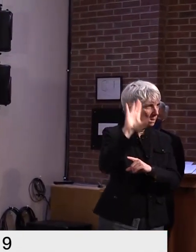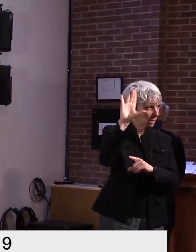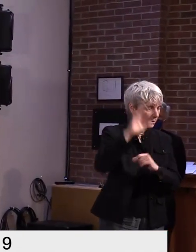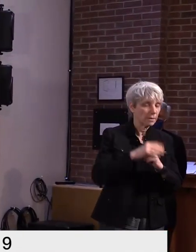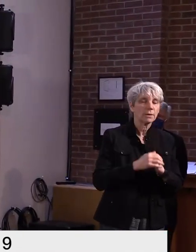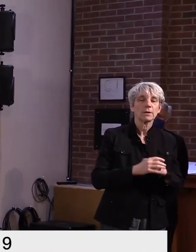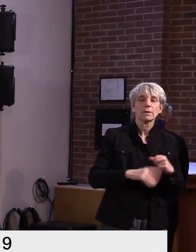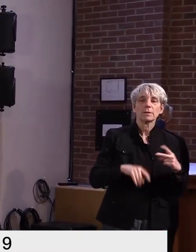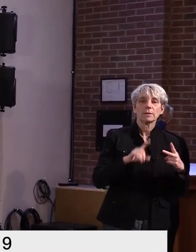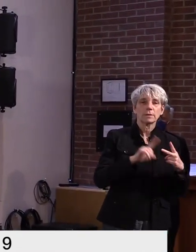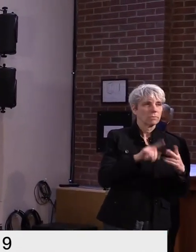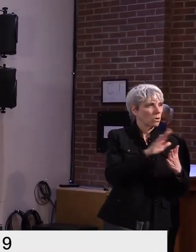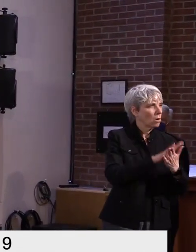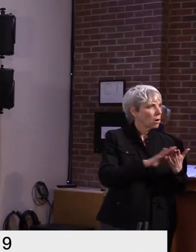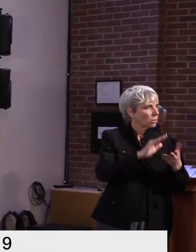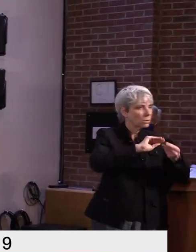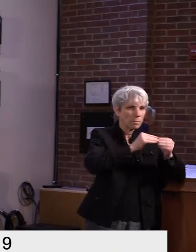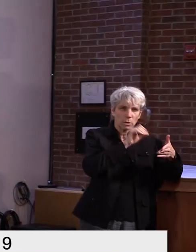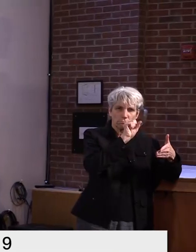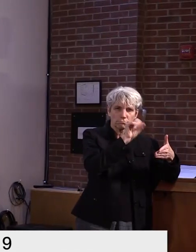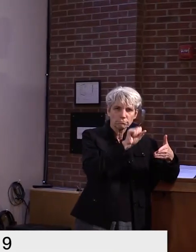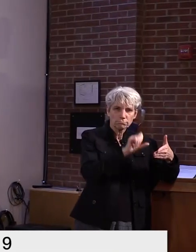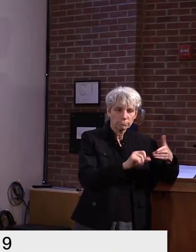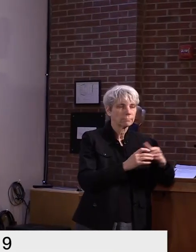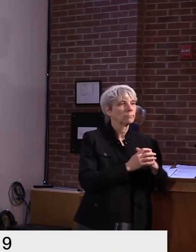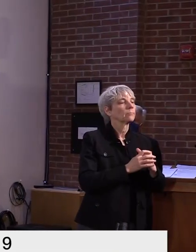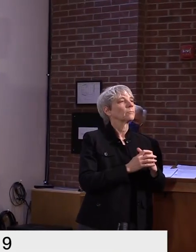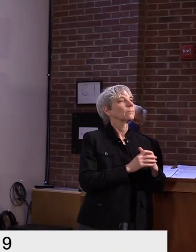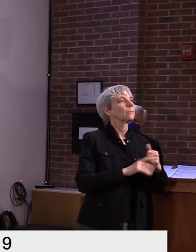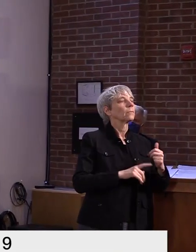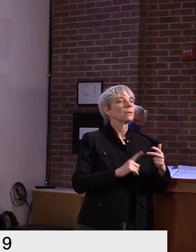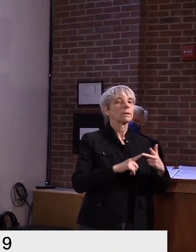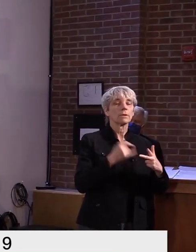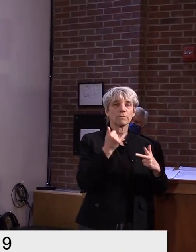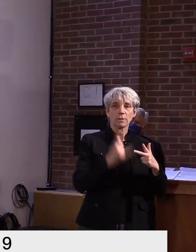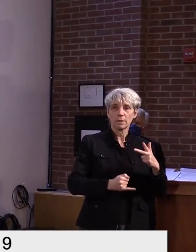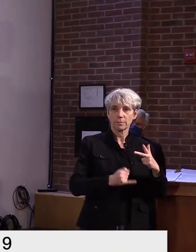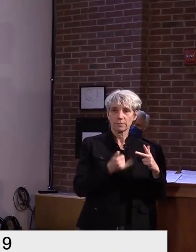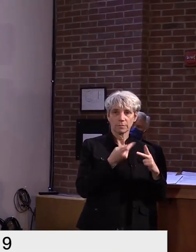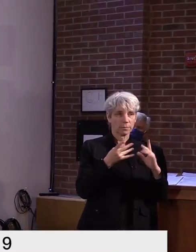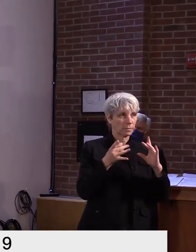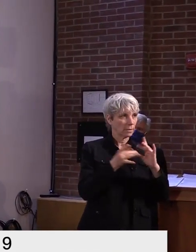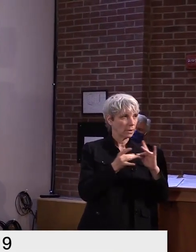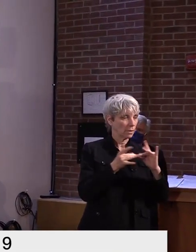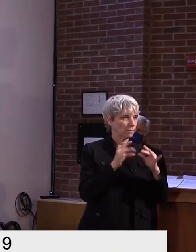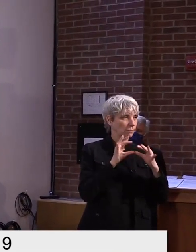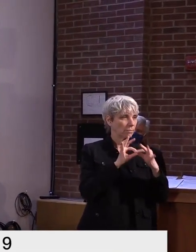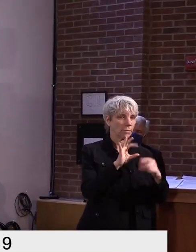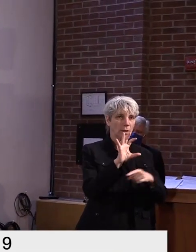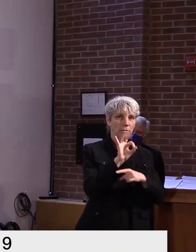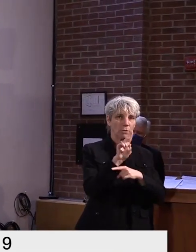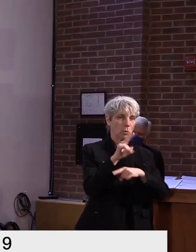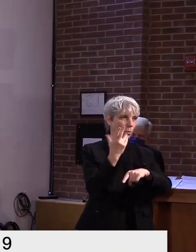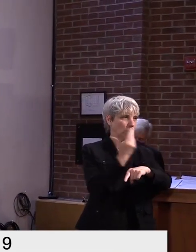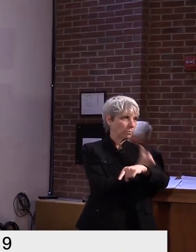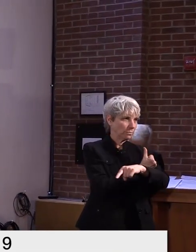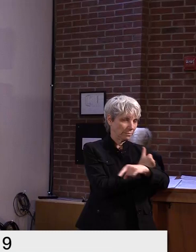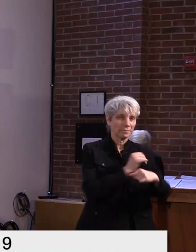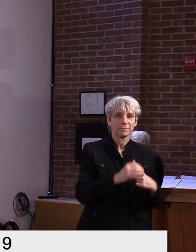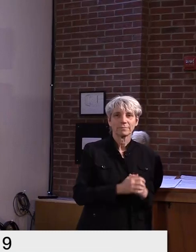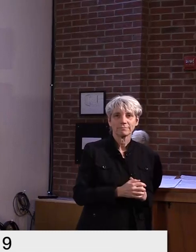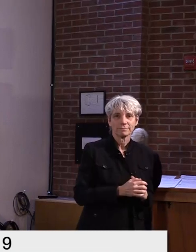more data on colleges, and finishing off with some comments on flu vaccination.